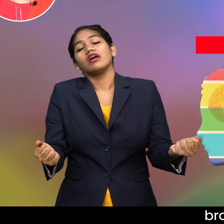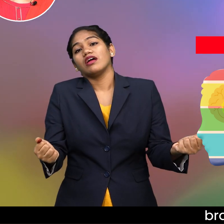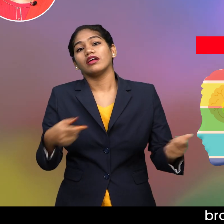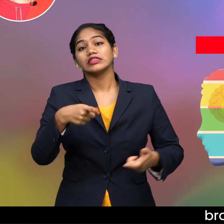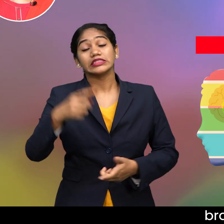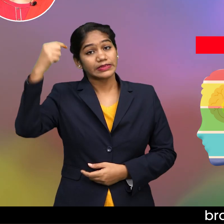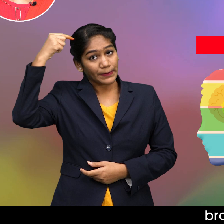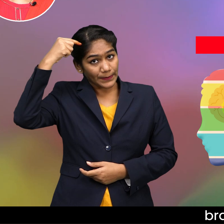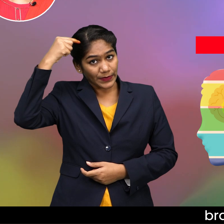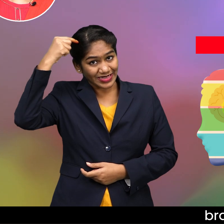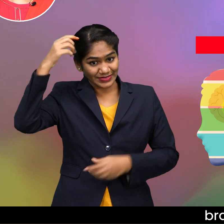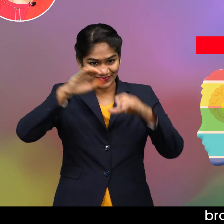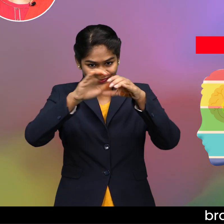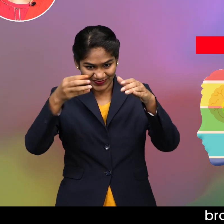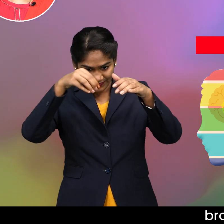brain tumors,